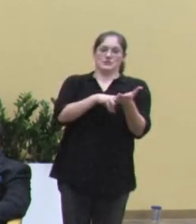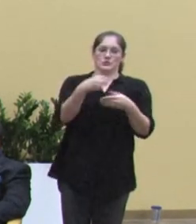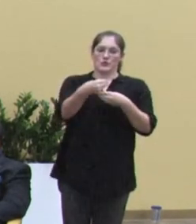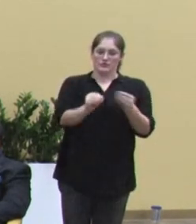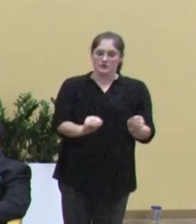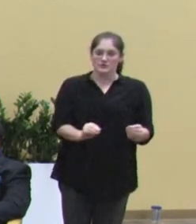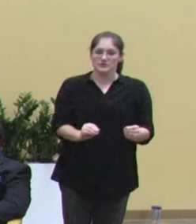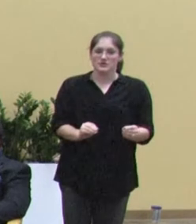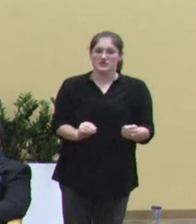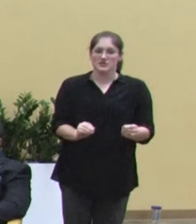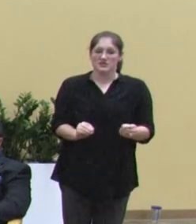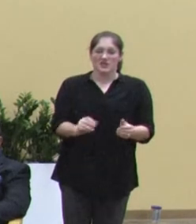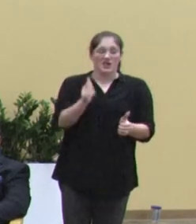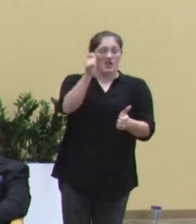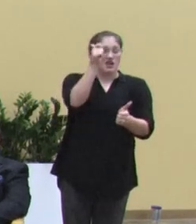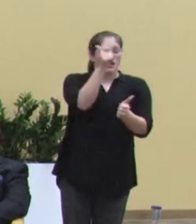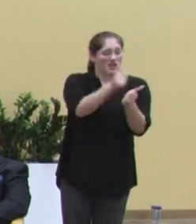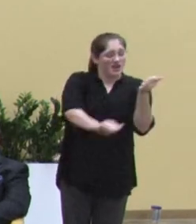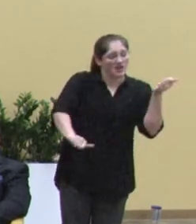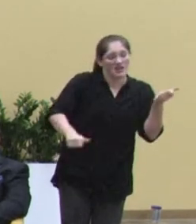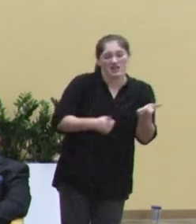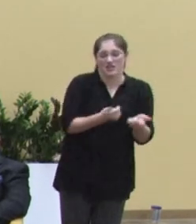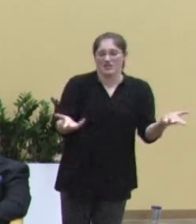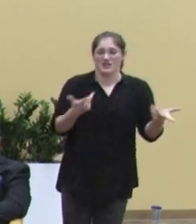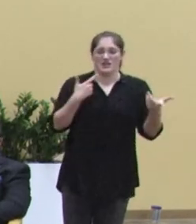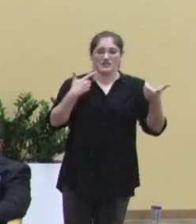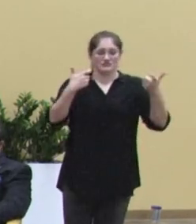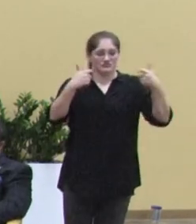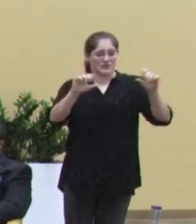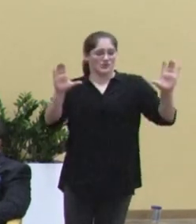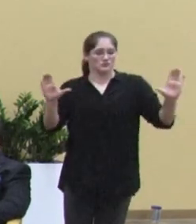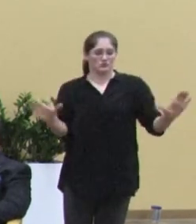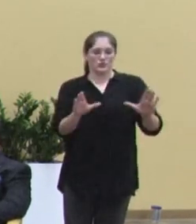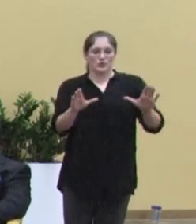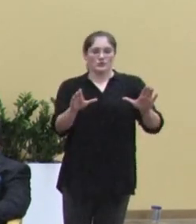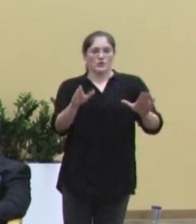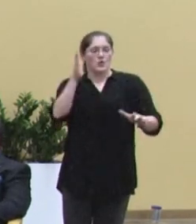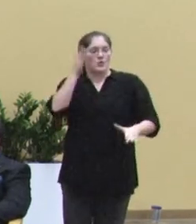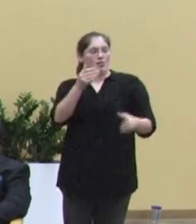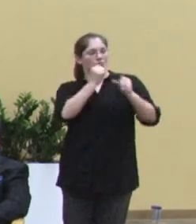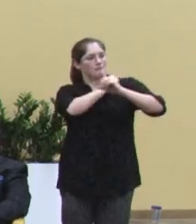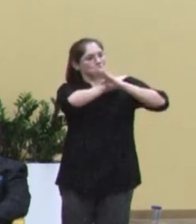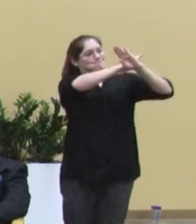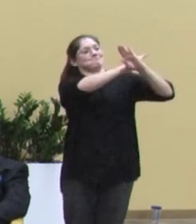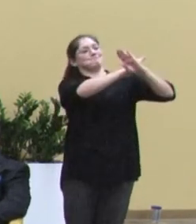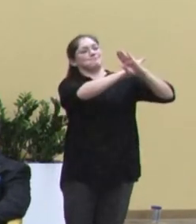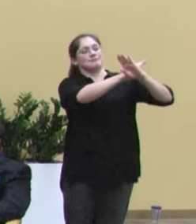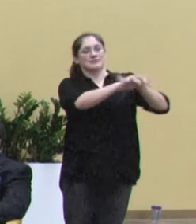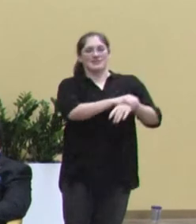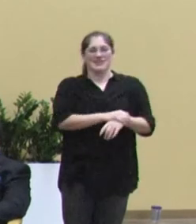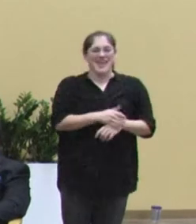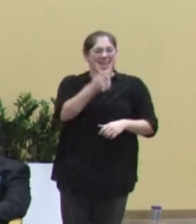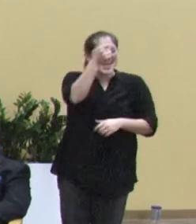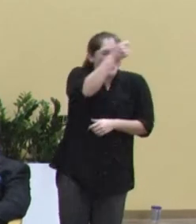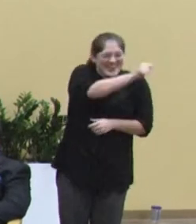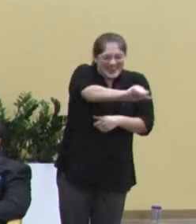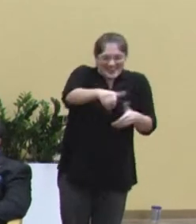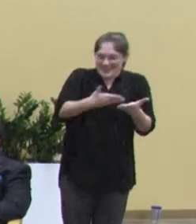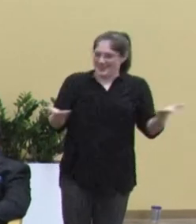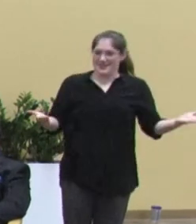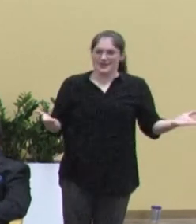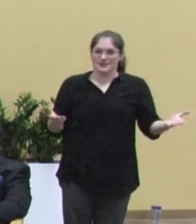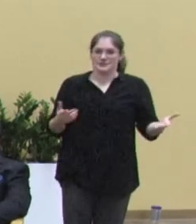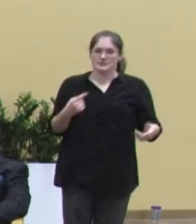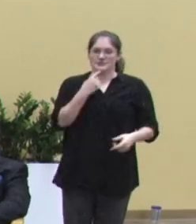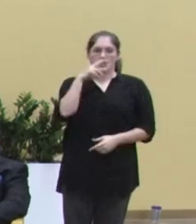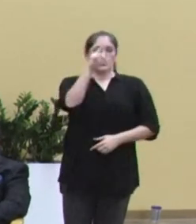anything he tries to do, we're gonna block it. Mm-hmm. Anything he tries to do, we're gonna say